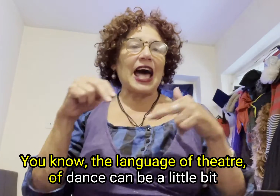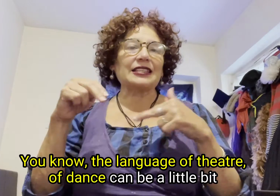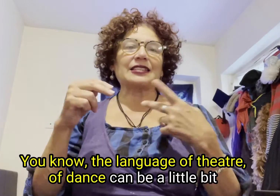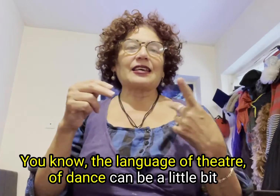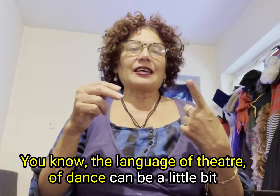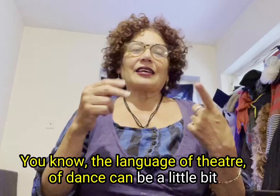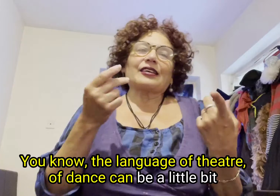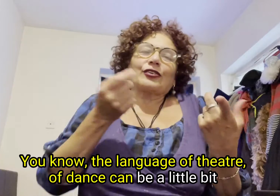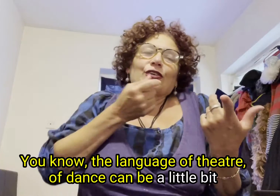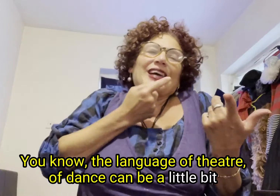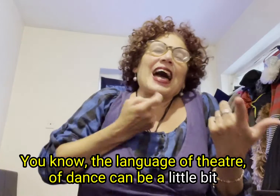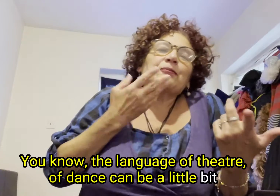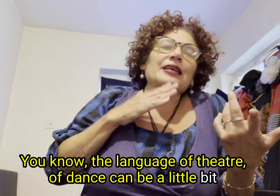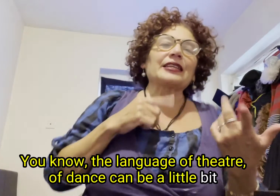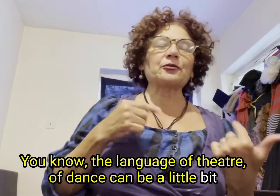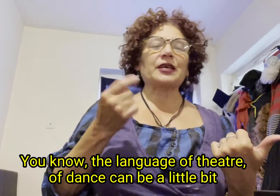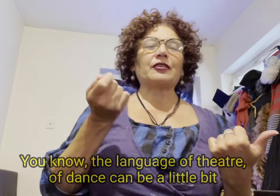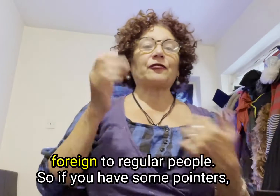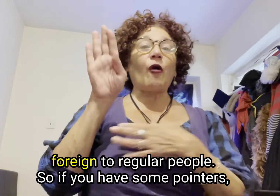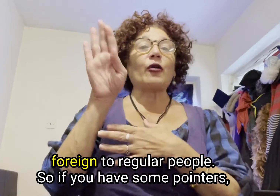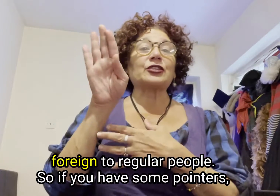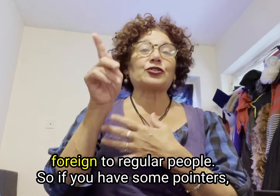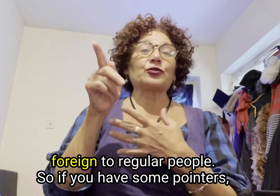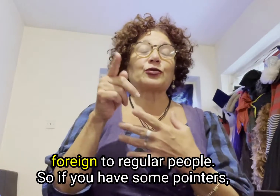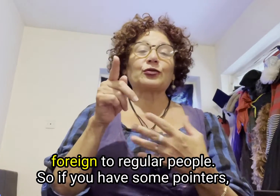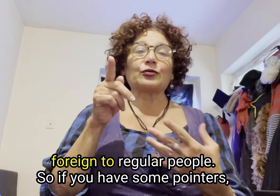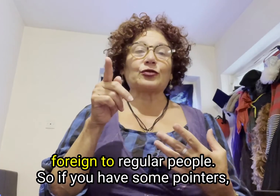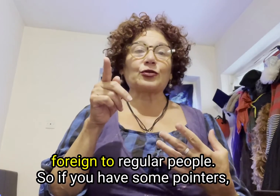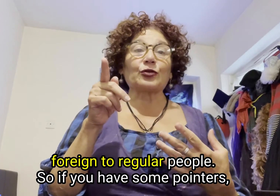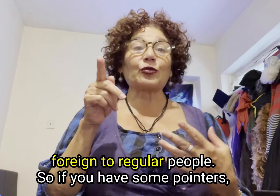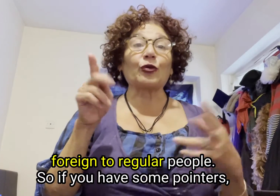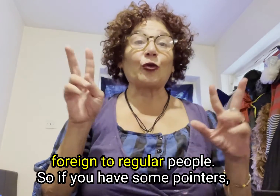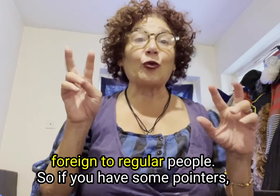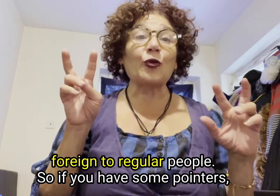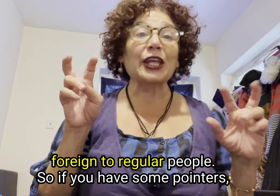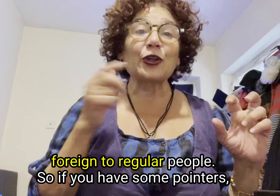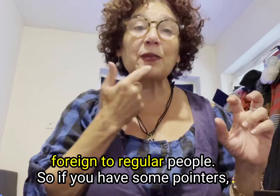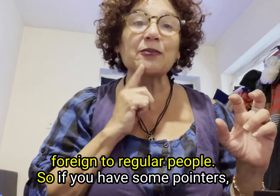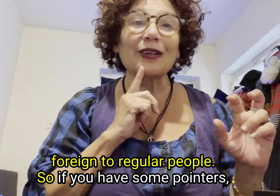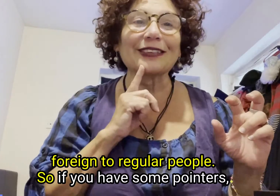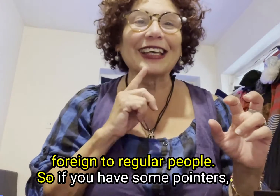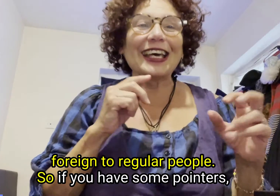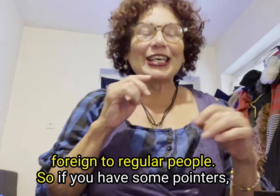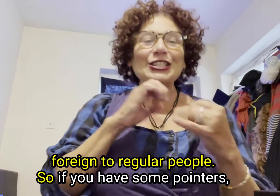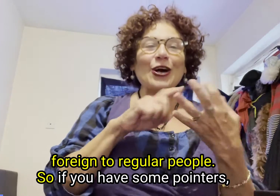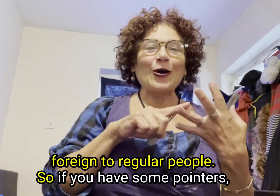dance, can be a little bit foreign to regular people.